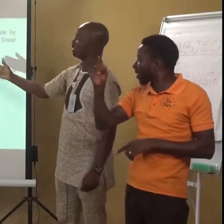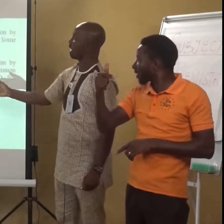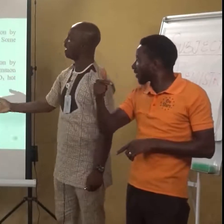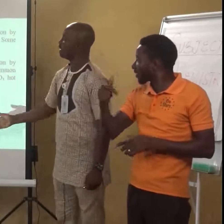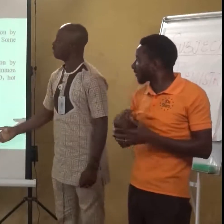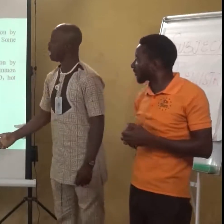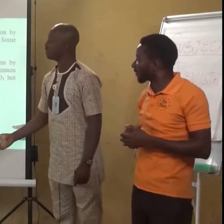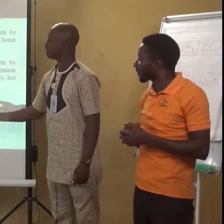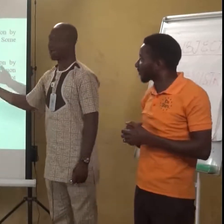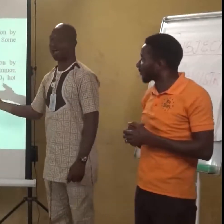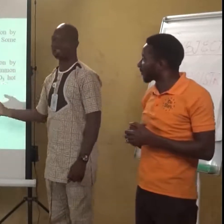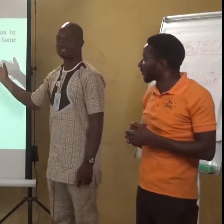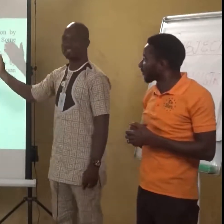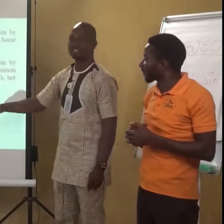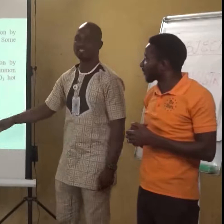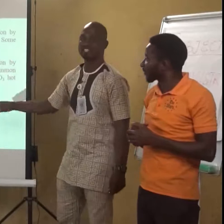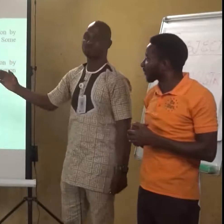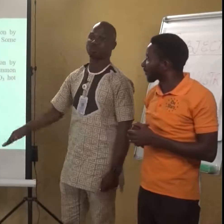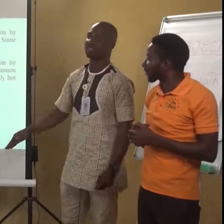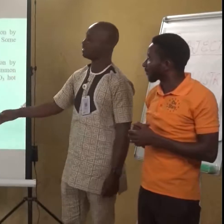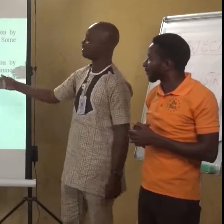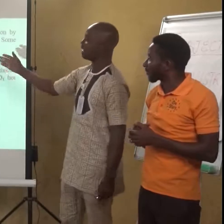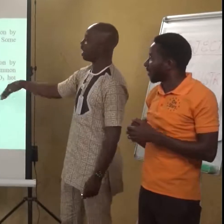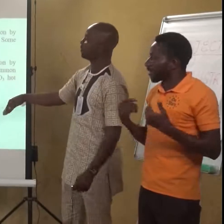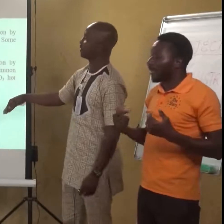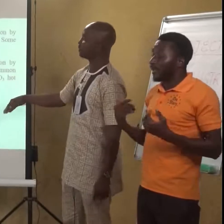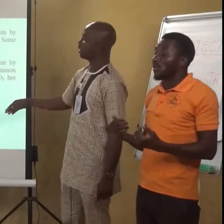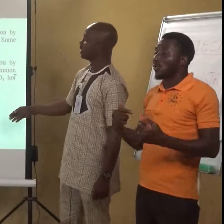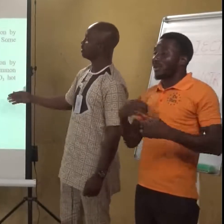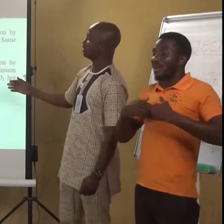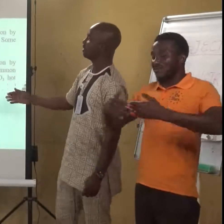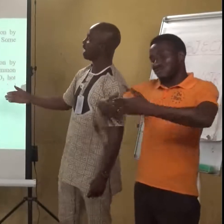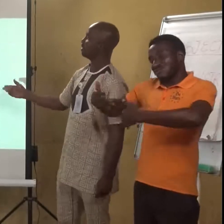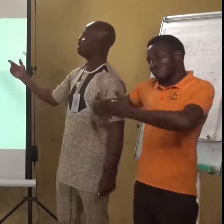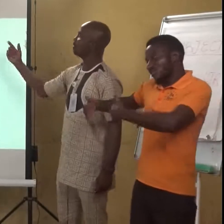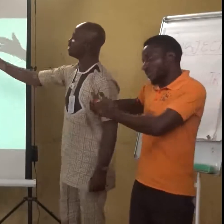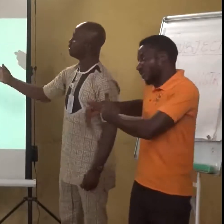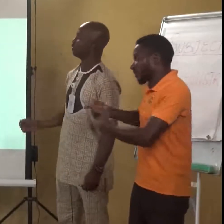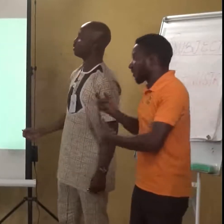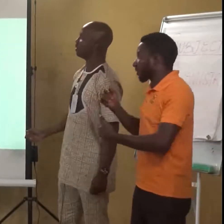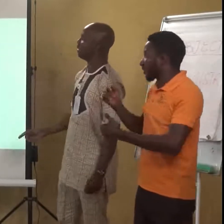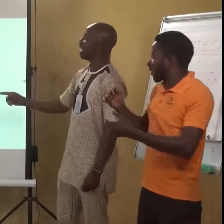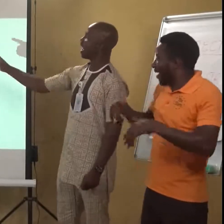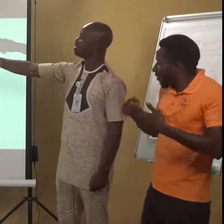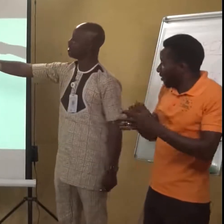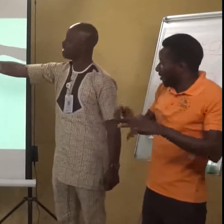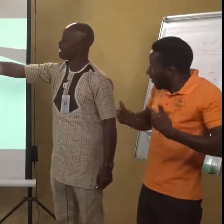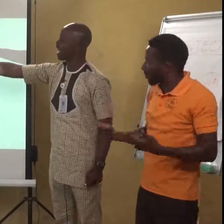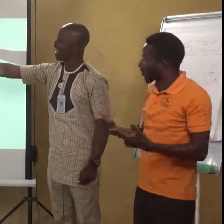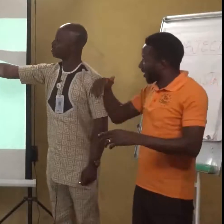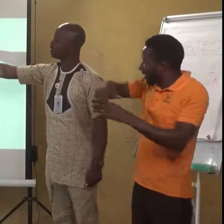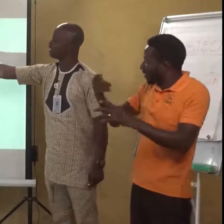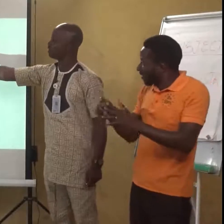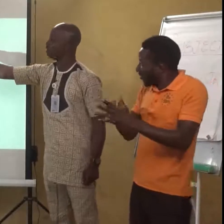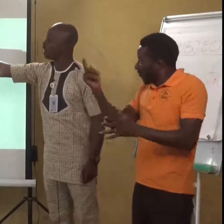equation here, you will have seen these processes happening. You will see that in the first equation, hydrogen there